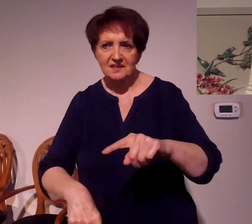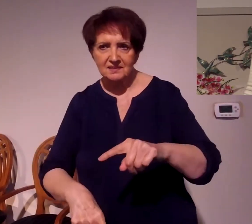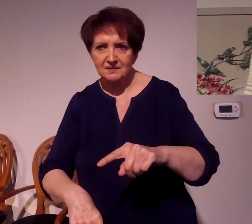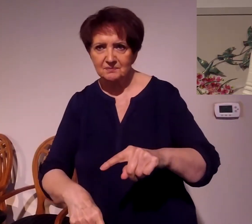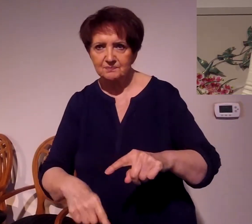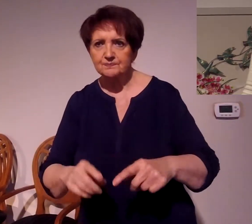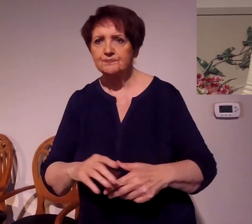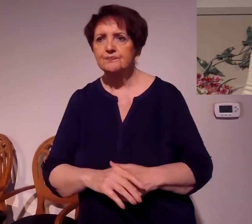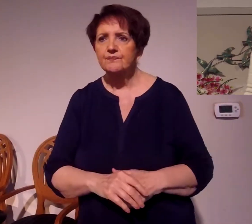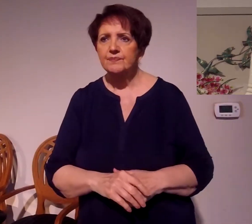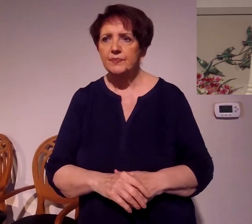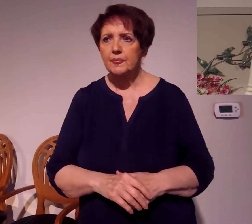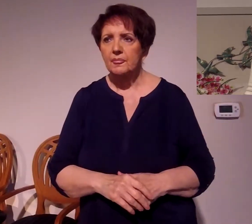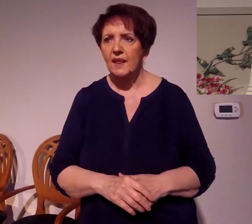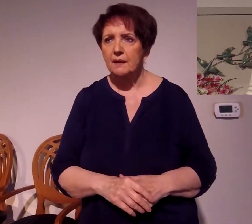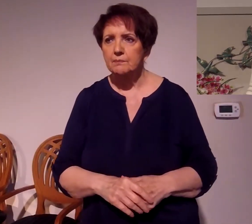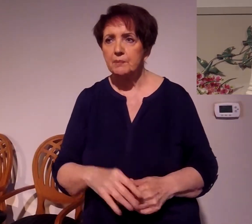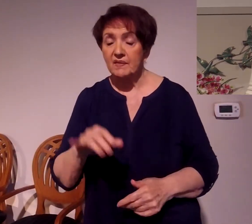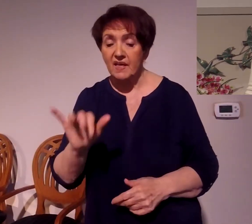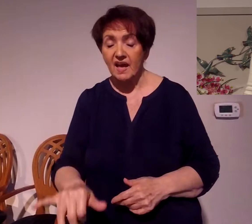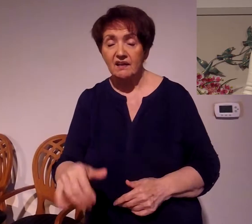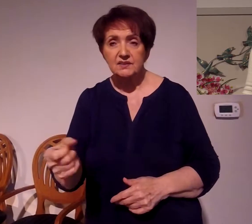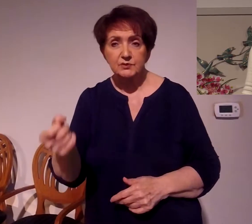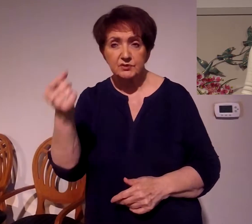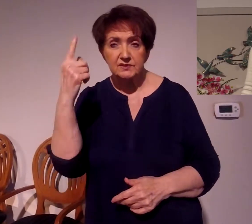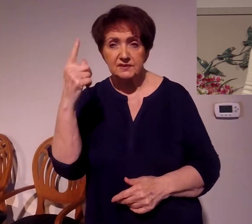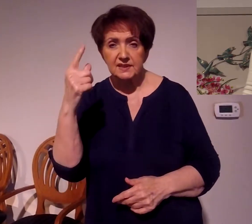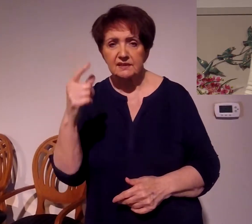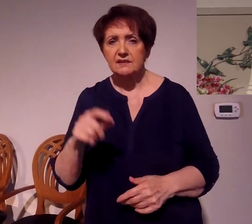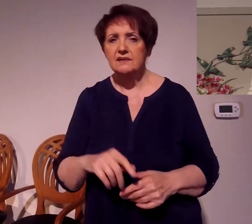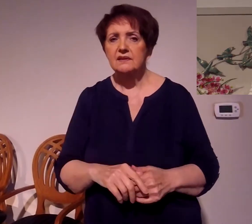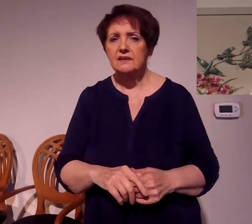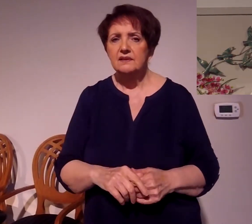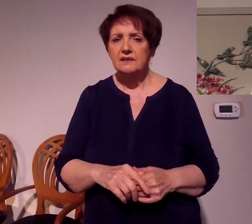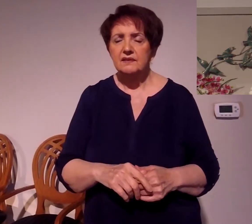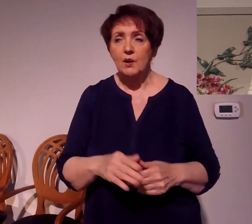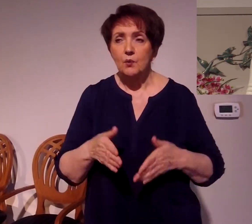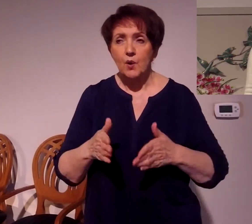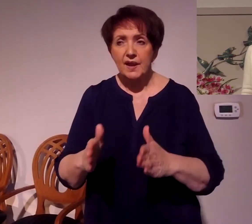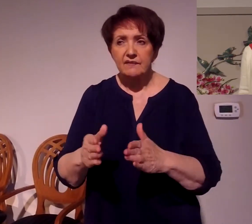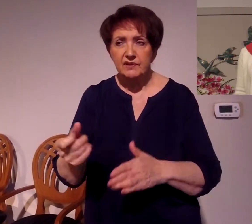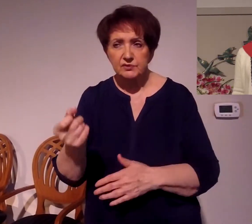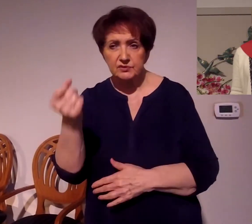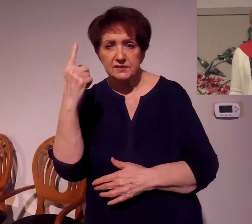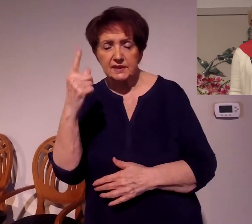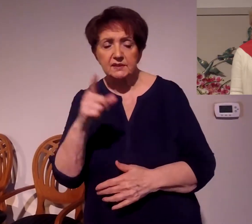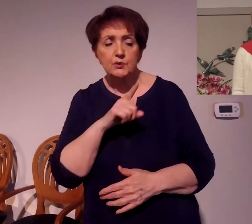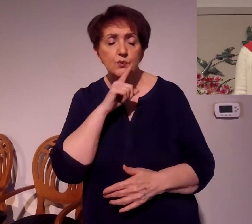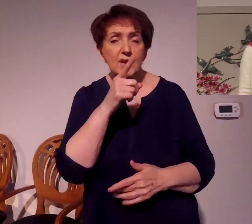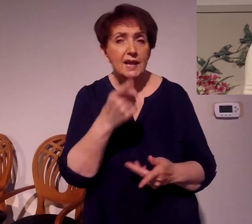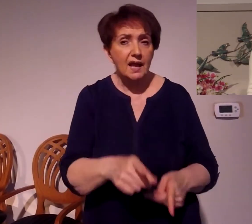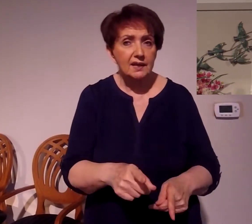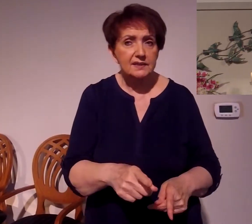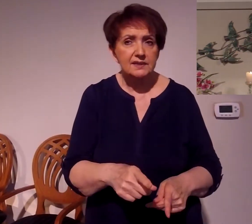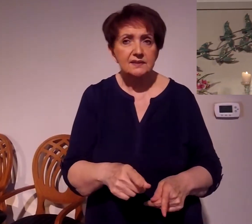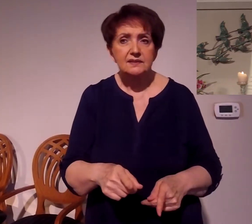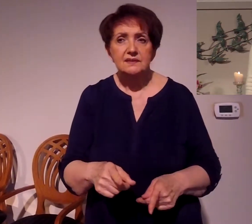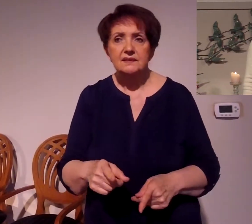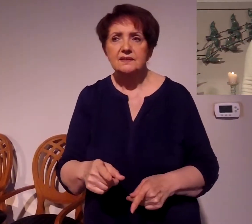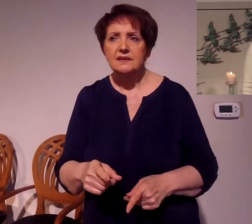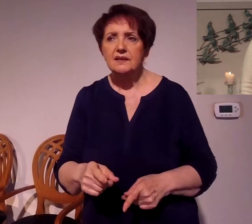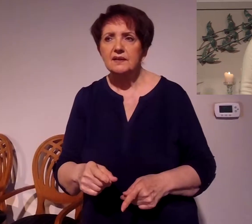But this whole understanding, this whole way of understanding reality actually sees, and